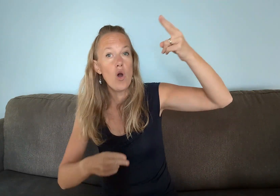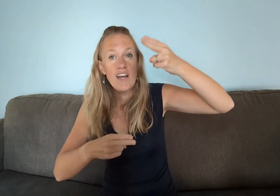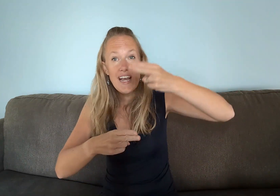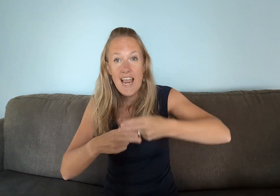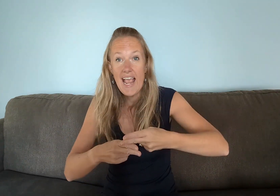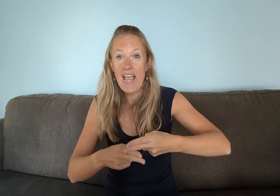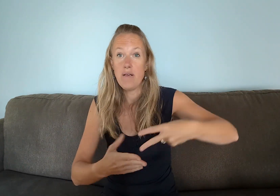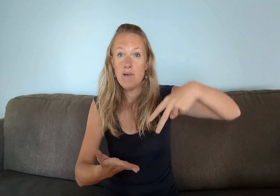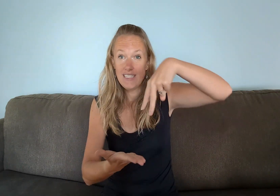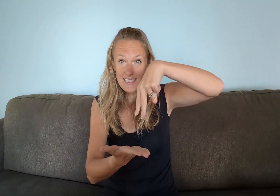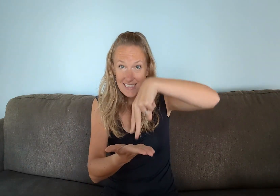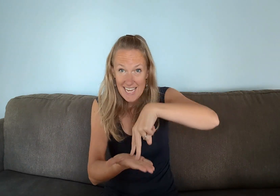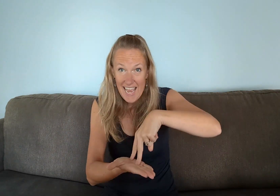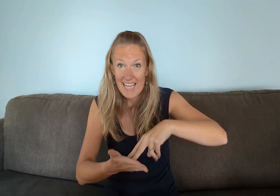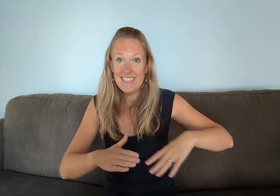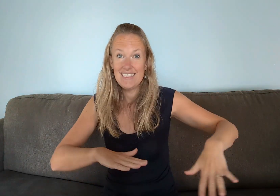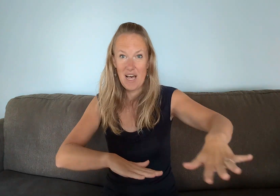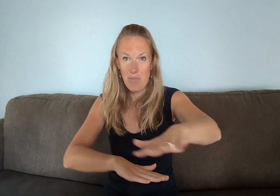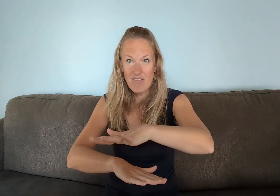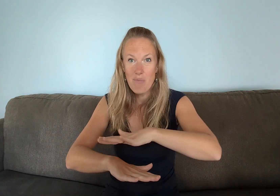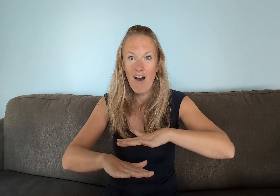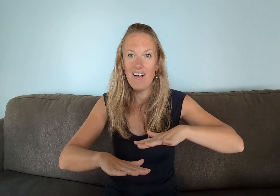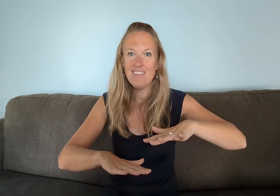Your name stands above them